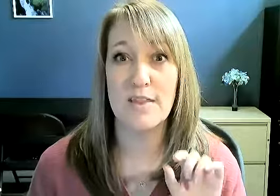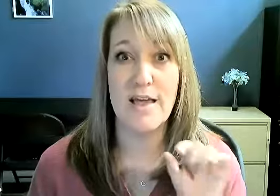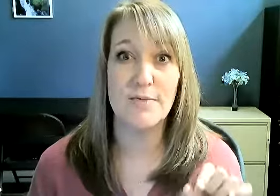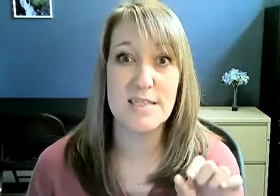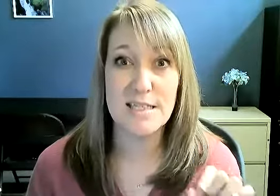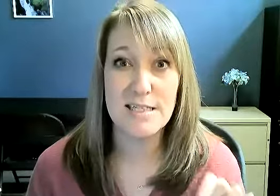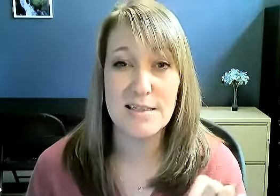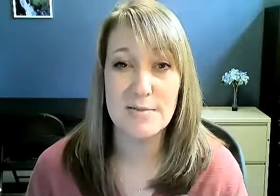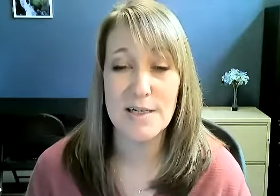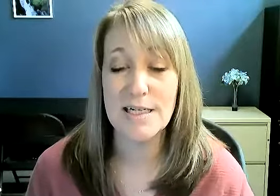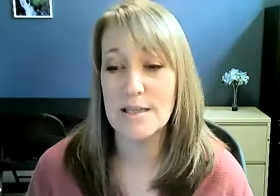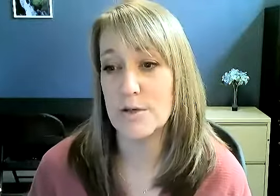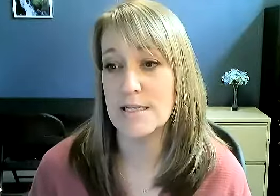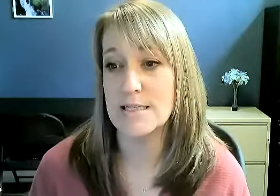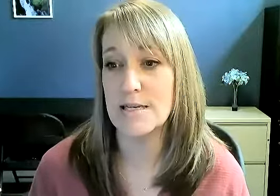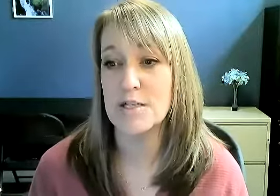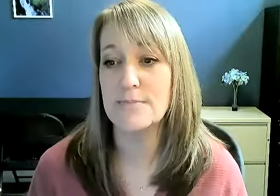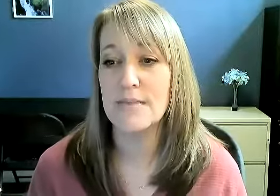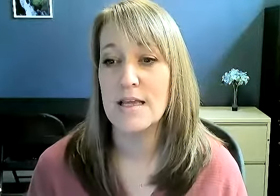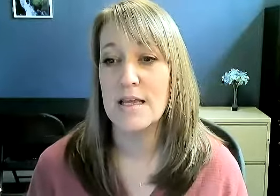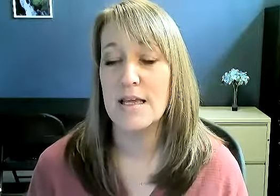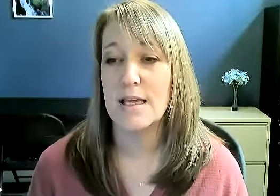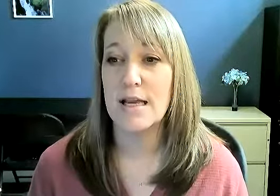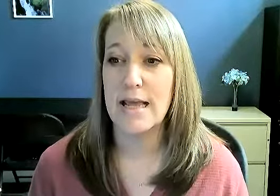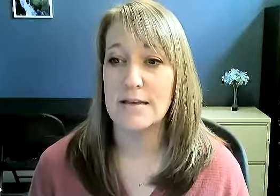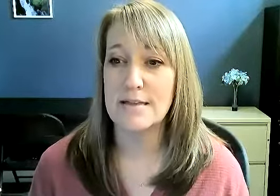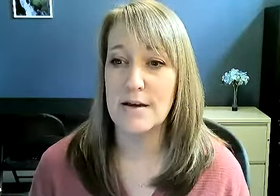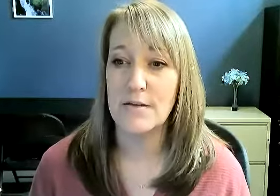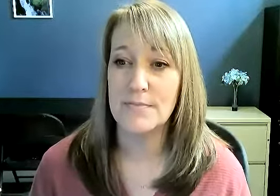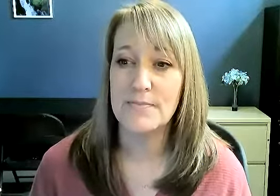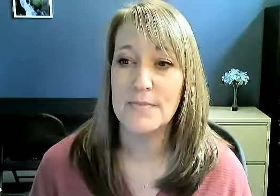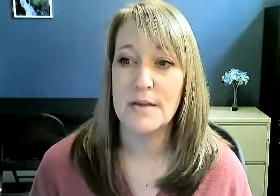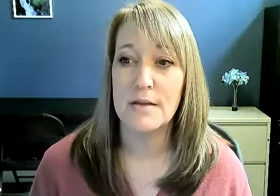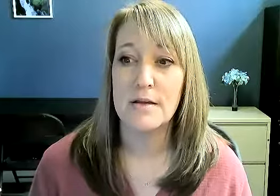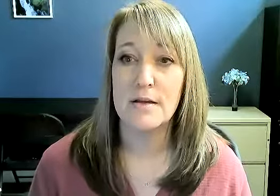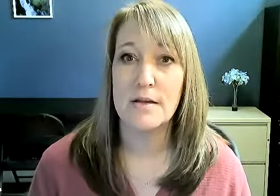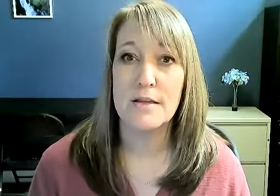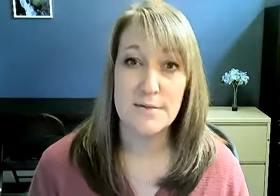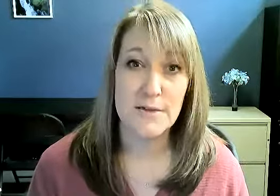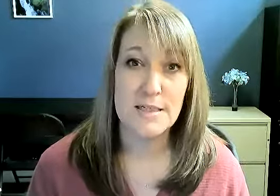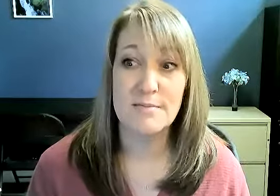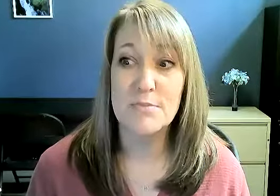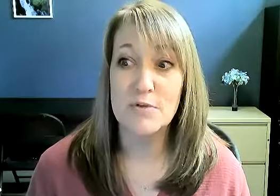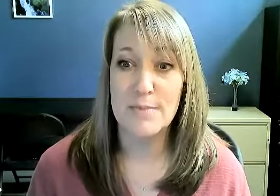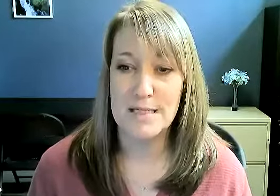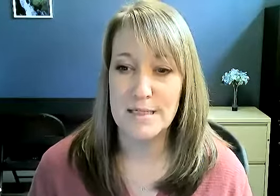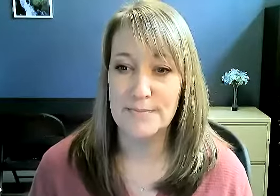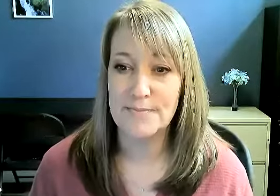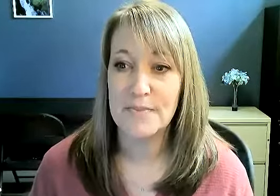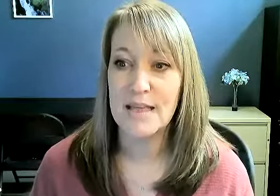the emphasis, right, in the pronunciation. In ASL, the difference is movement.